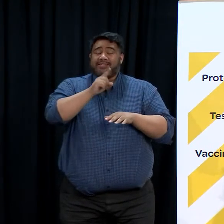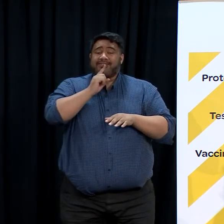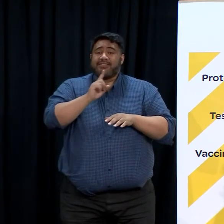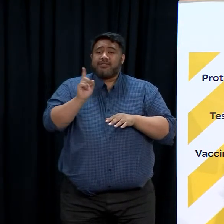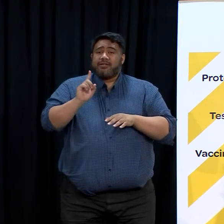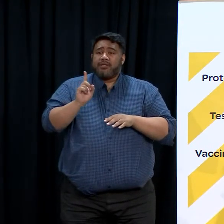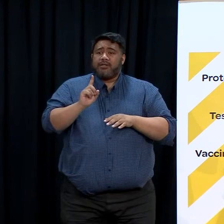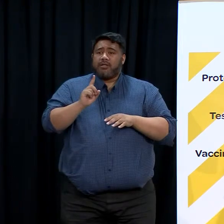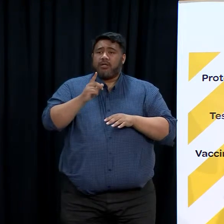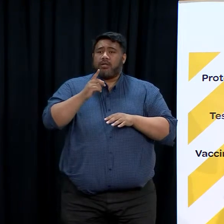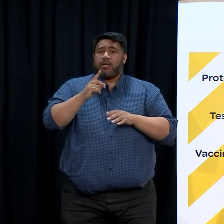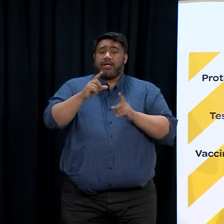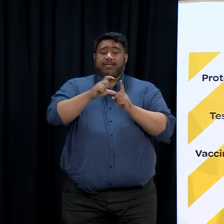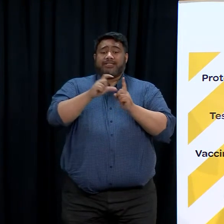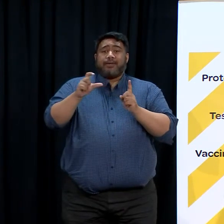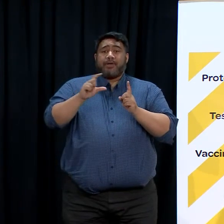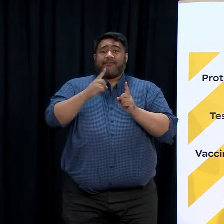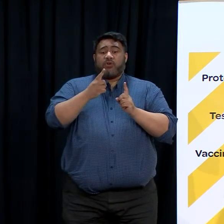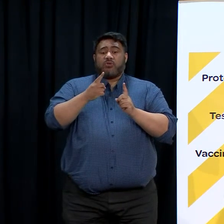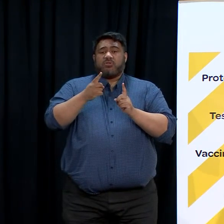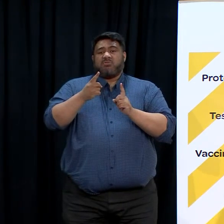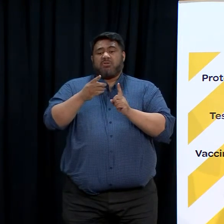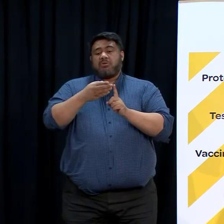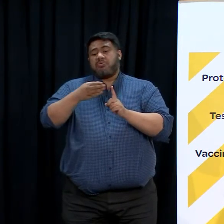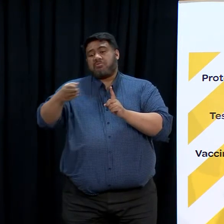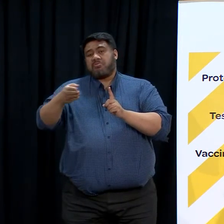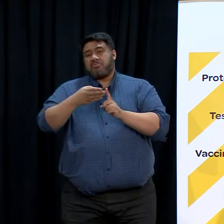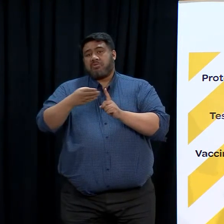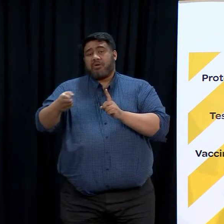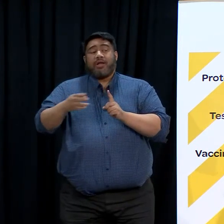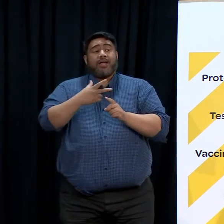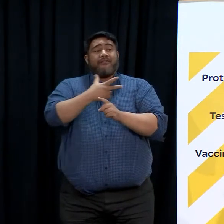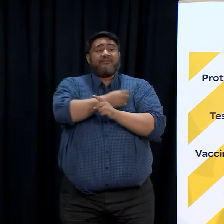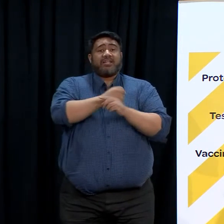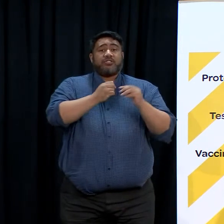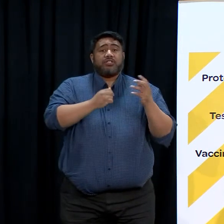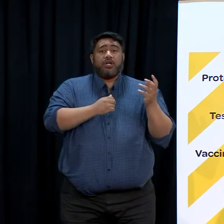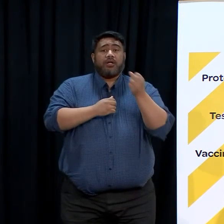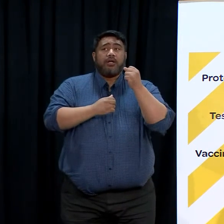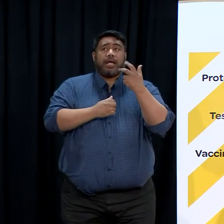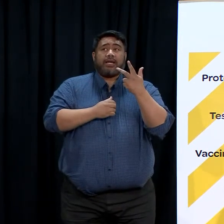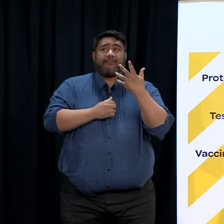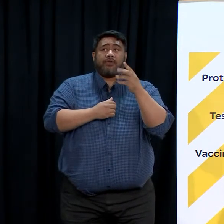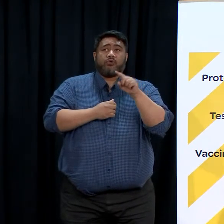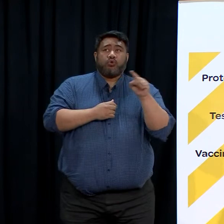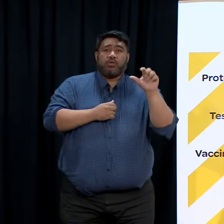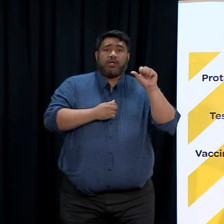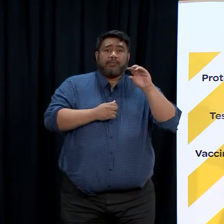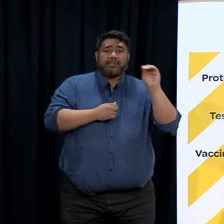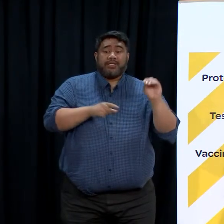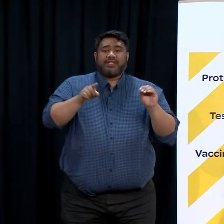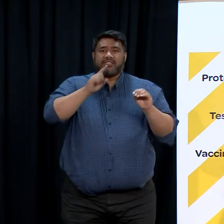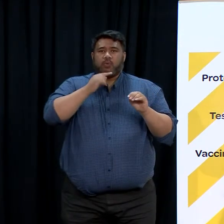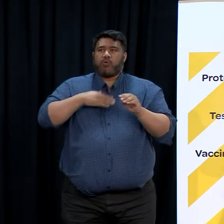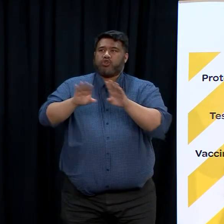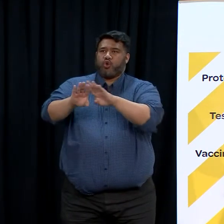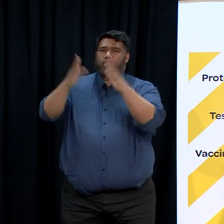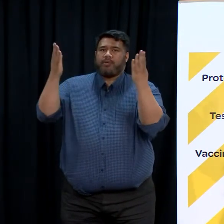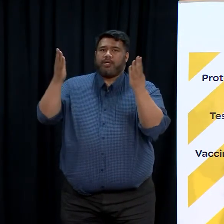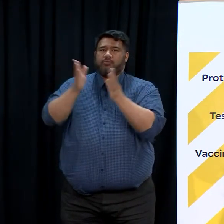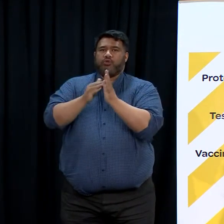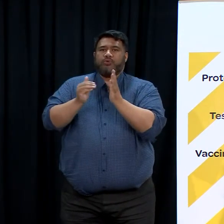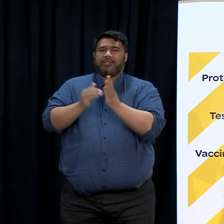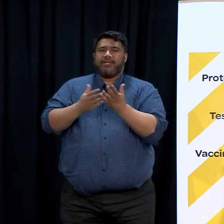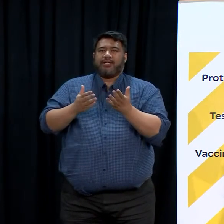post December 1st, or when vaccination rates get to 85 to 90%. consent. What was your thoughts on some of those